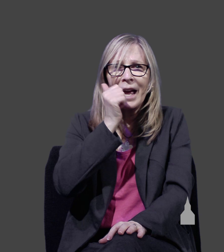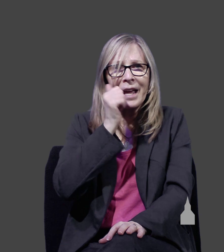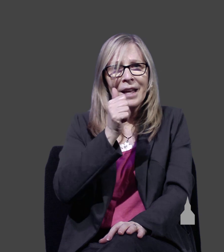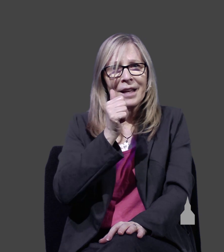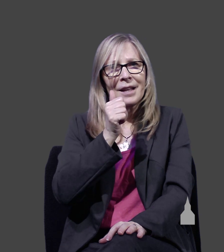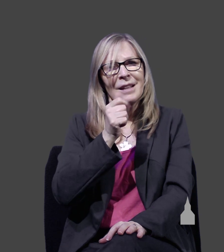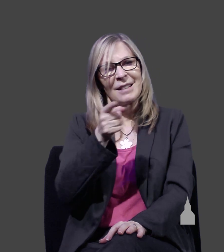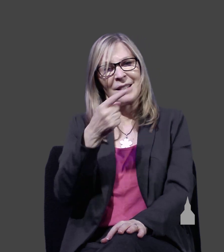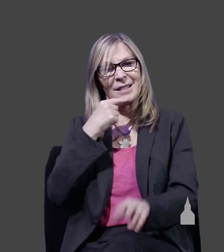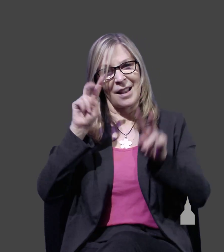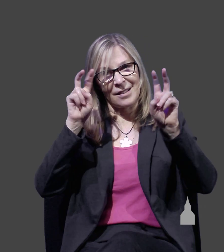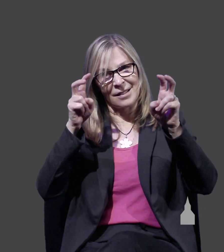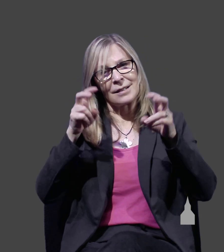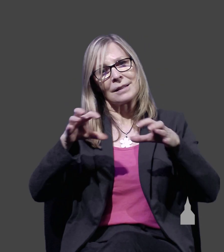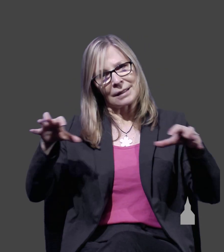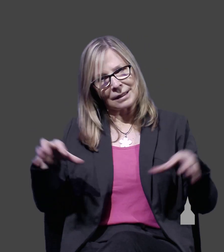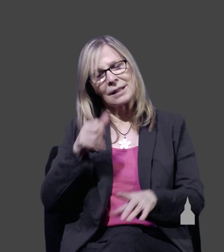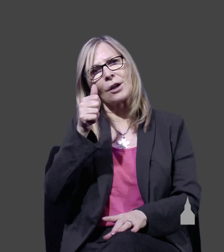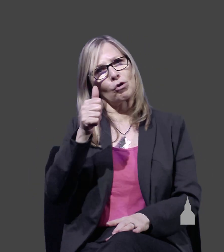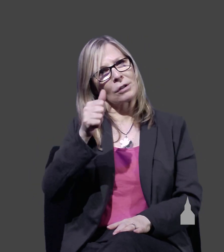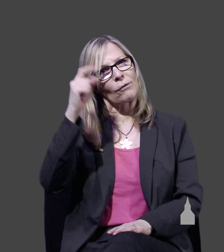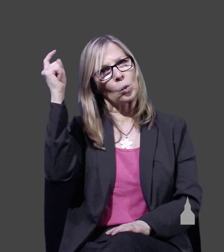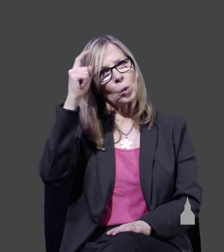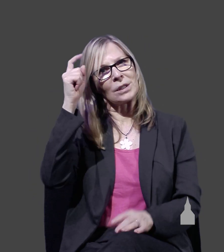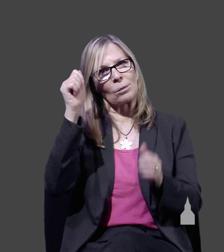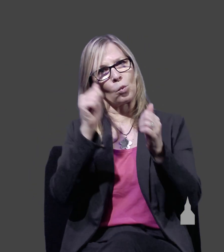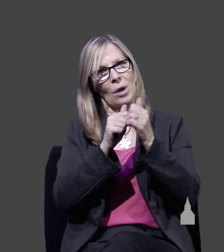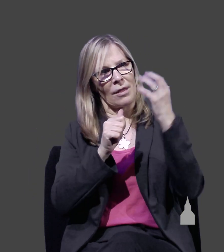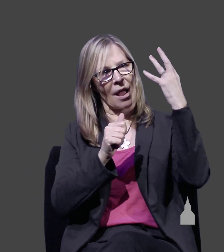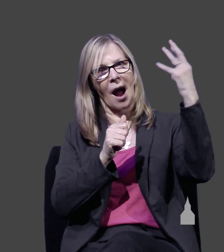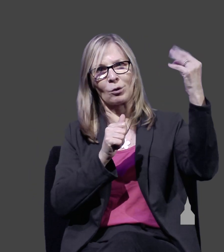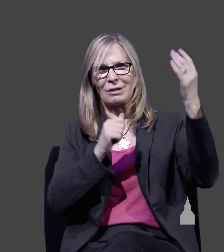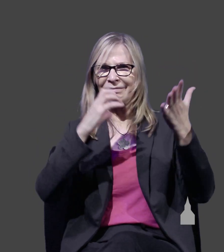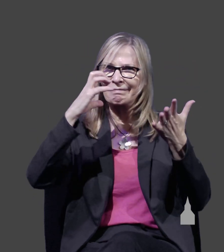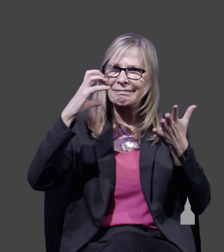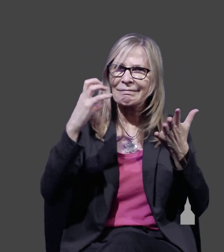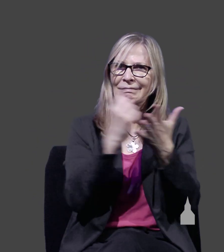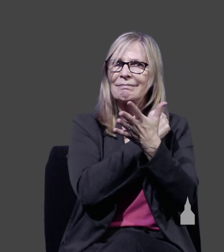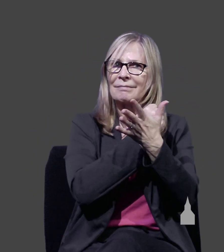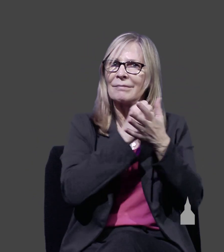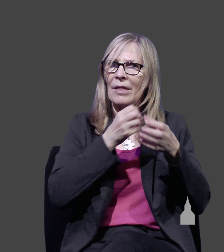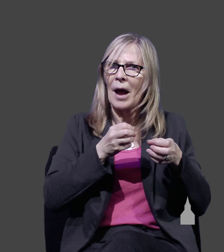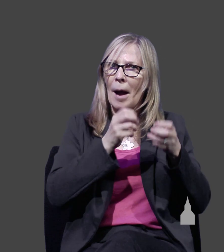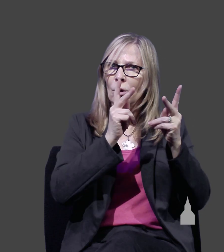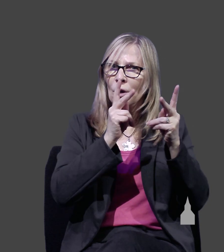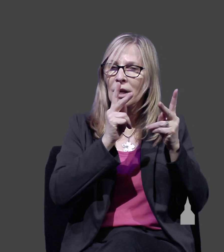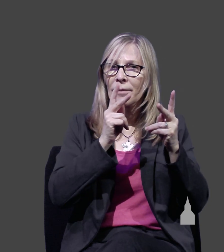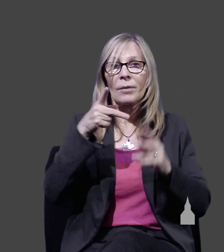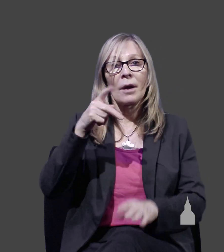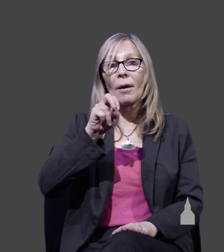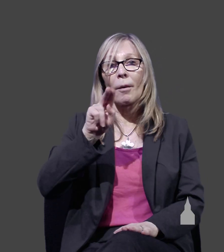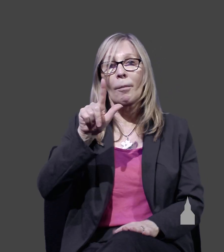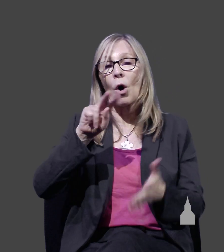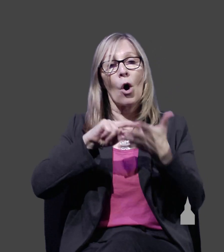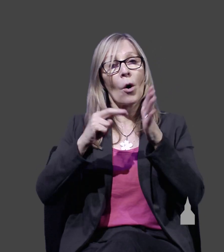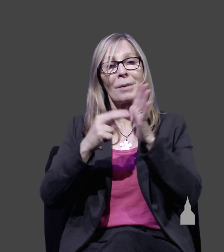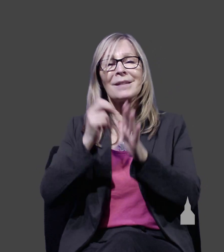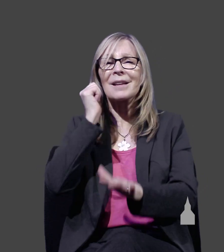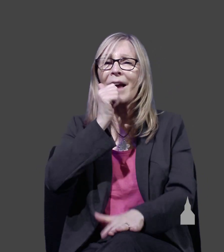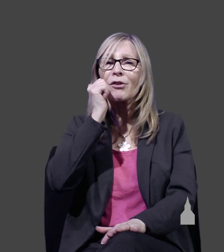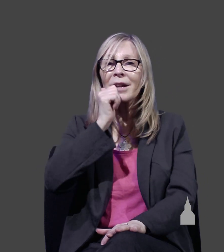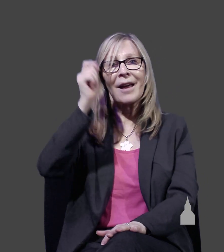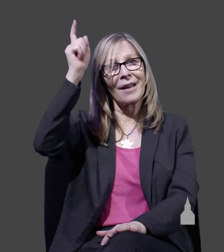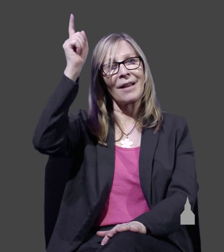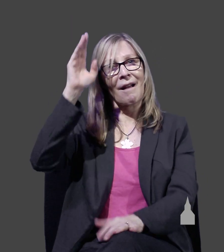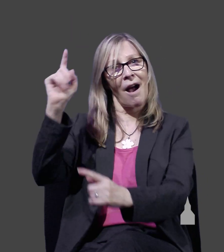says, conduct yourselves with wisdom towards outsiders, making the most of the opportunity. All he's saying is that every day, God is giving you